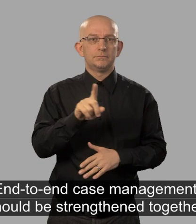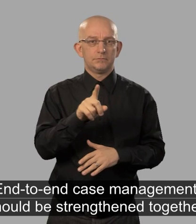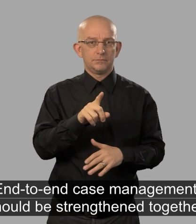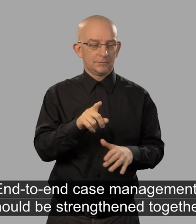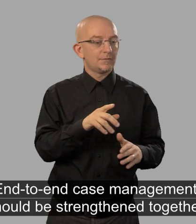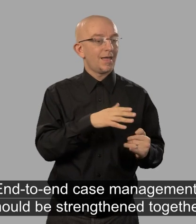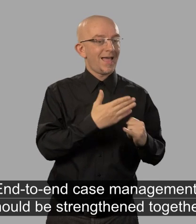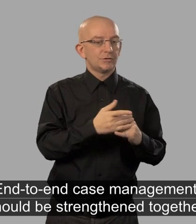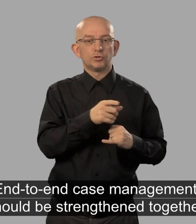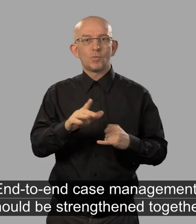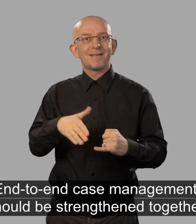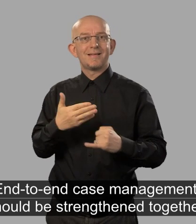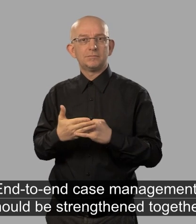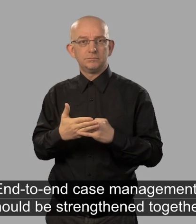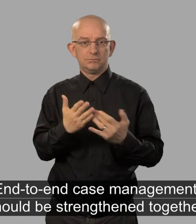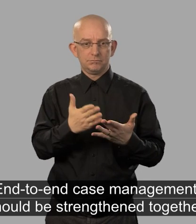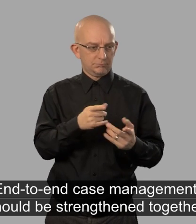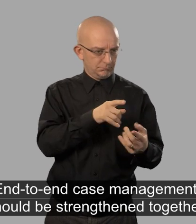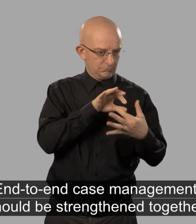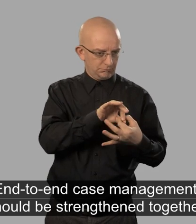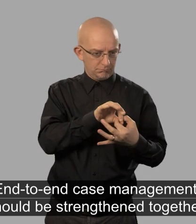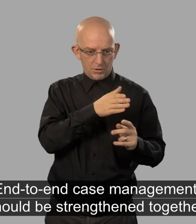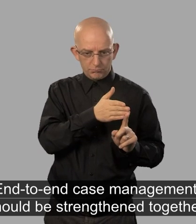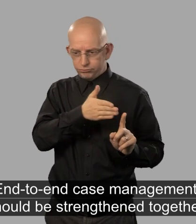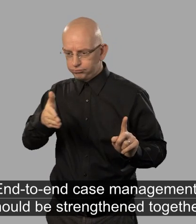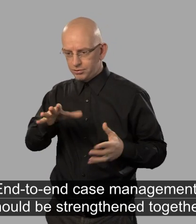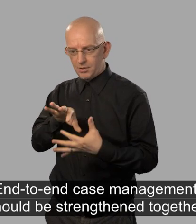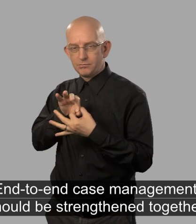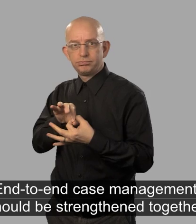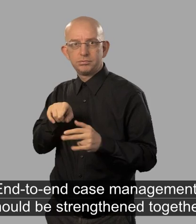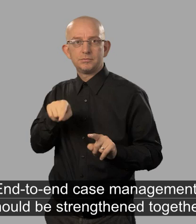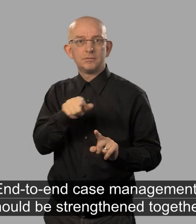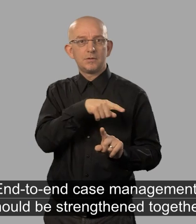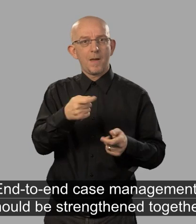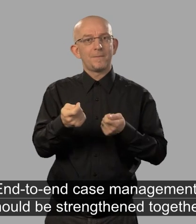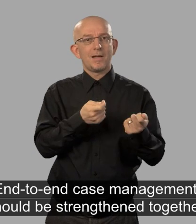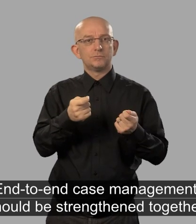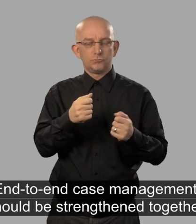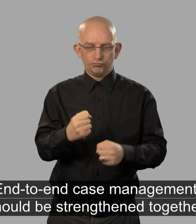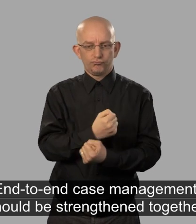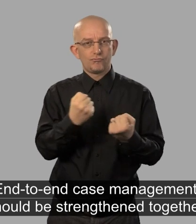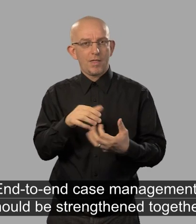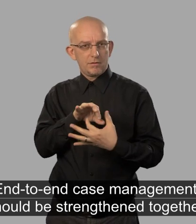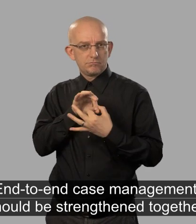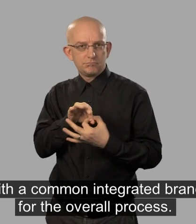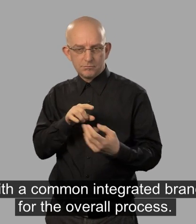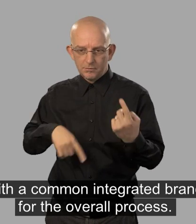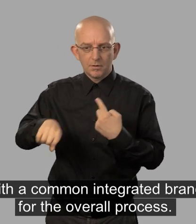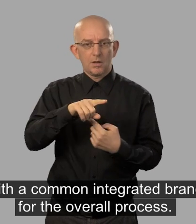End-to-end case management should be strengthened, together with a common integrated brand for the overall